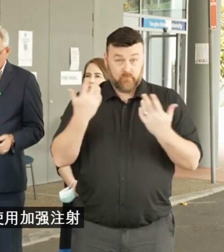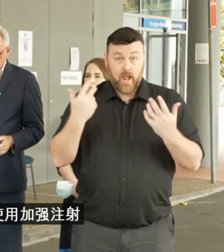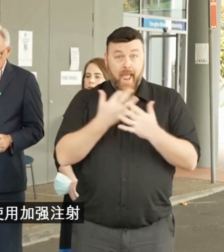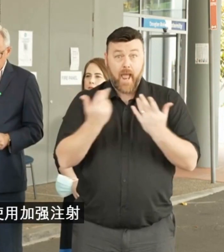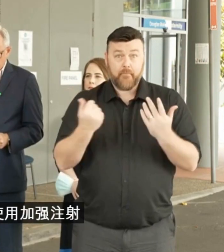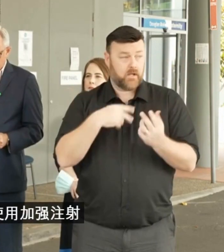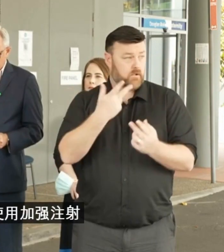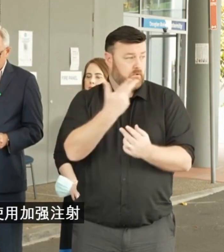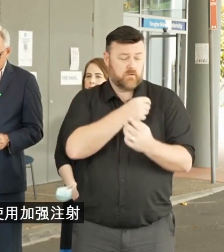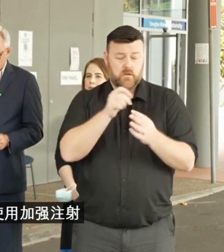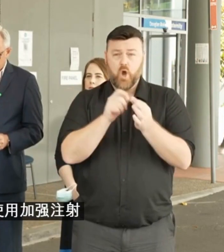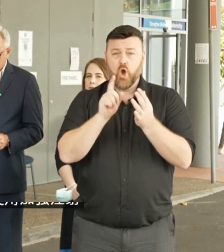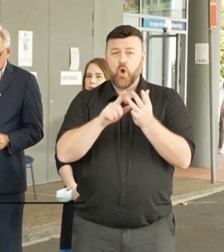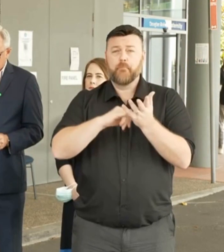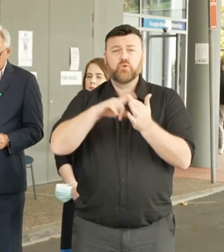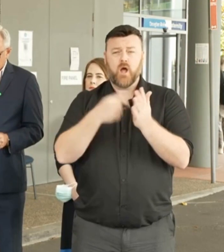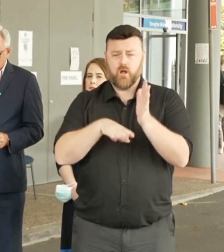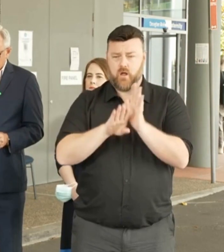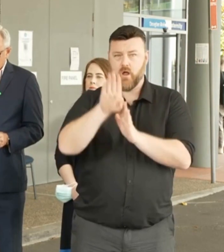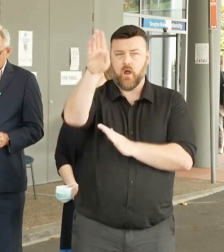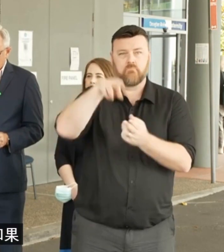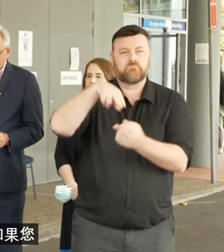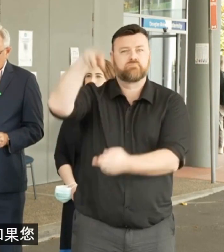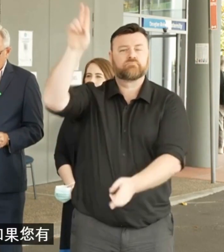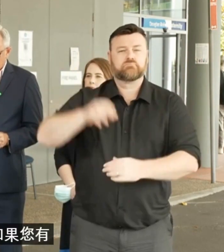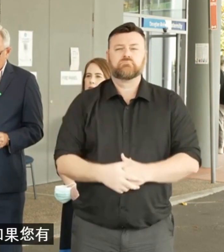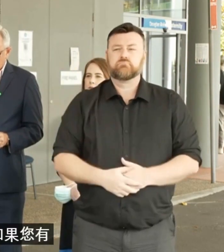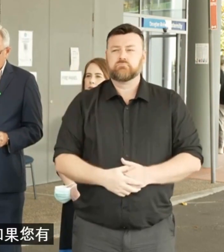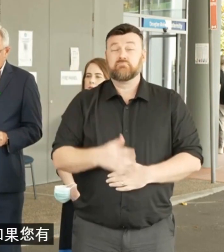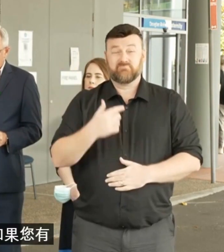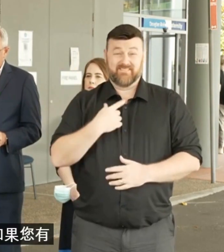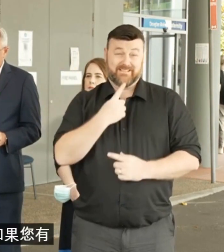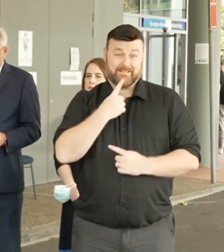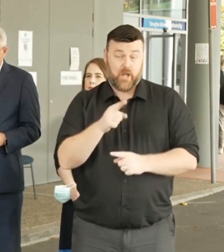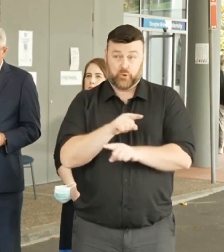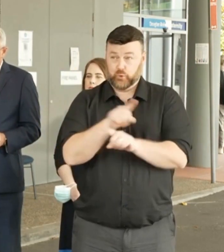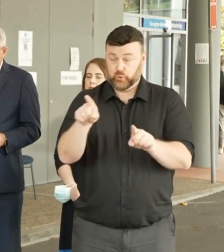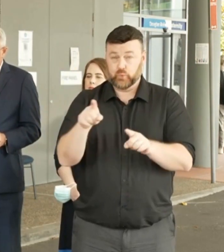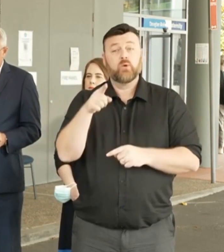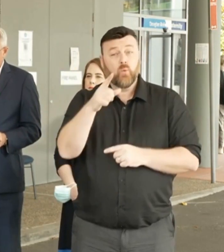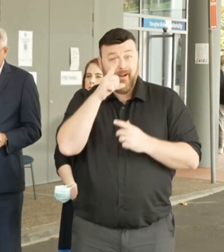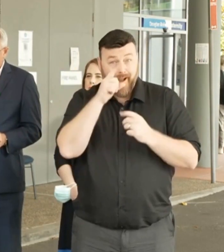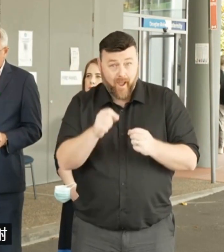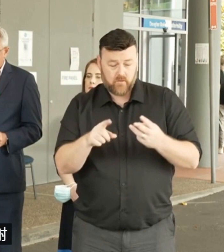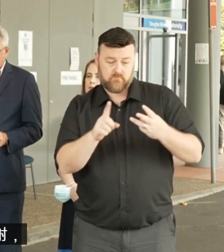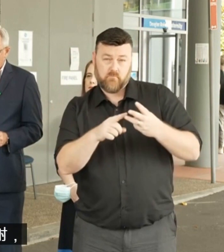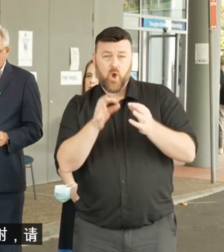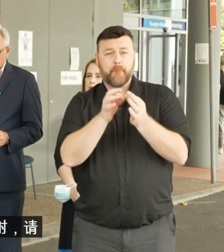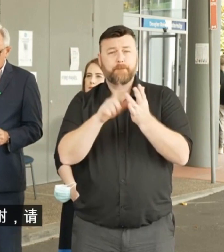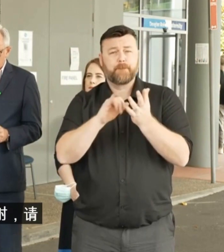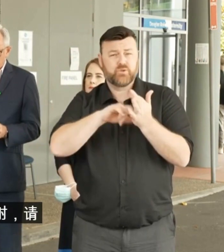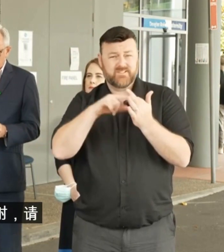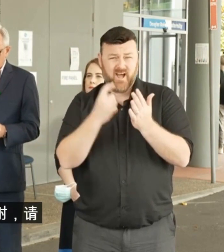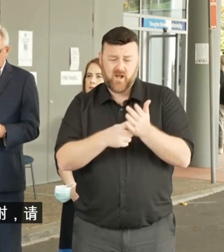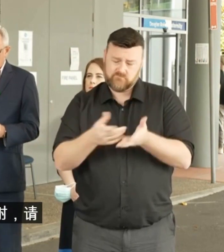the last week, and that's incredibly important. Our clear message today is if you are eligible to receive a booster shot, please go